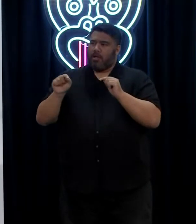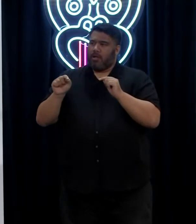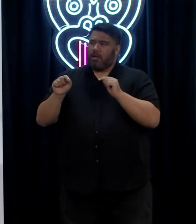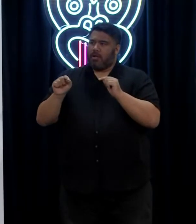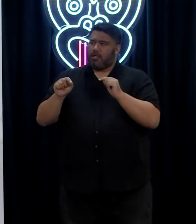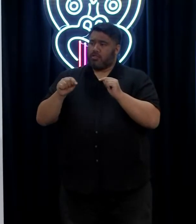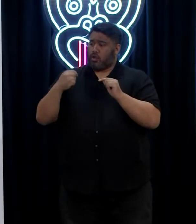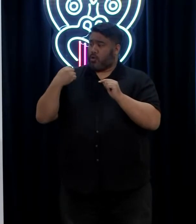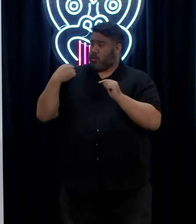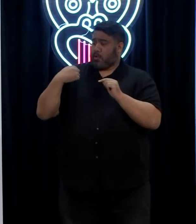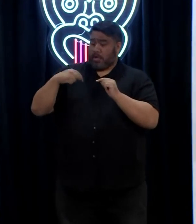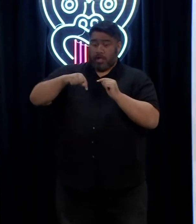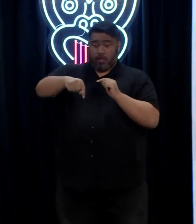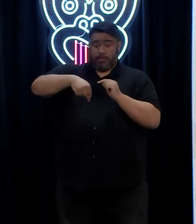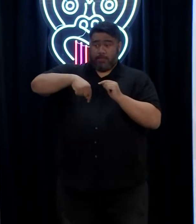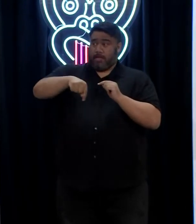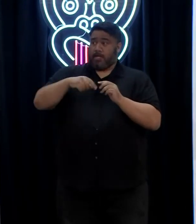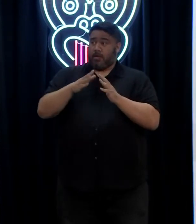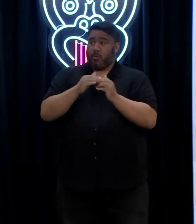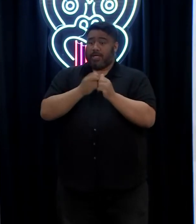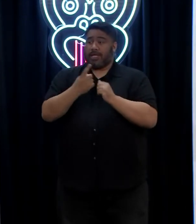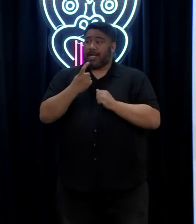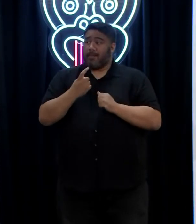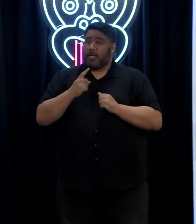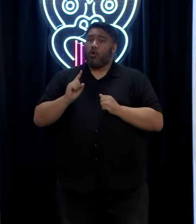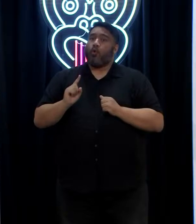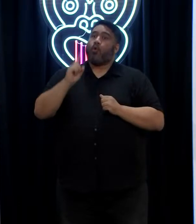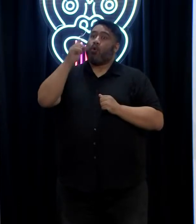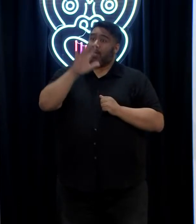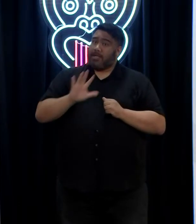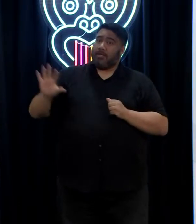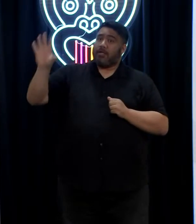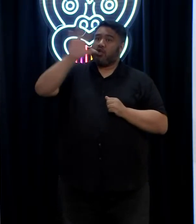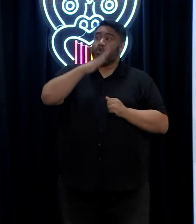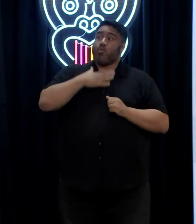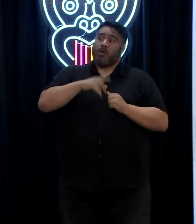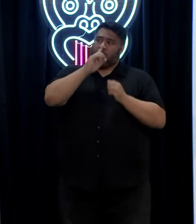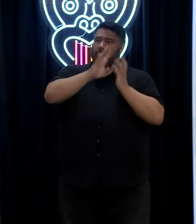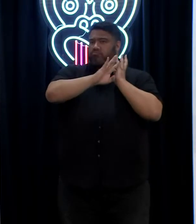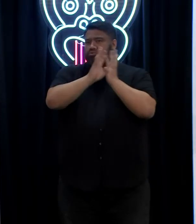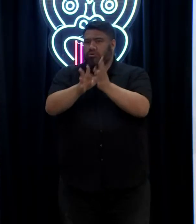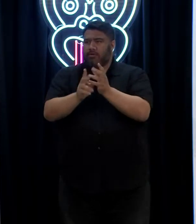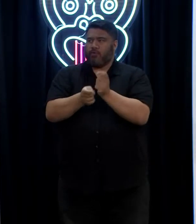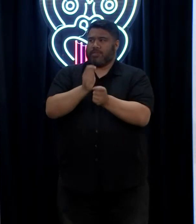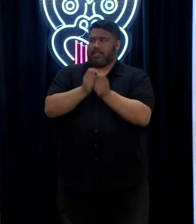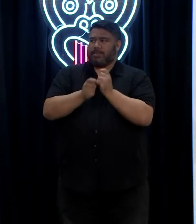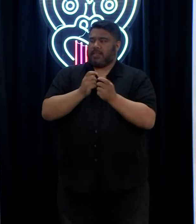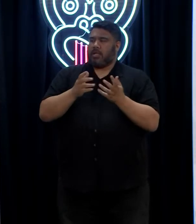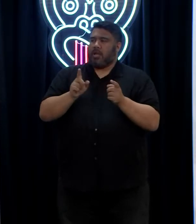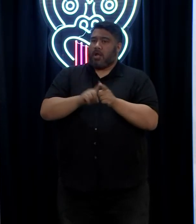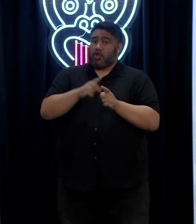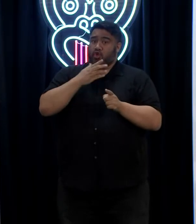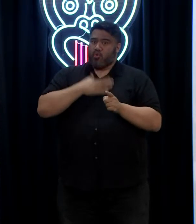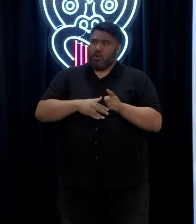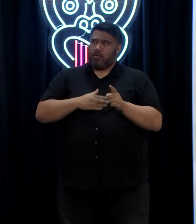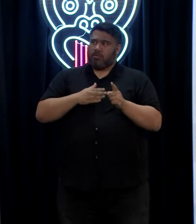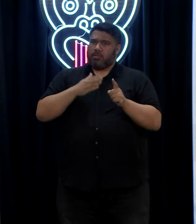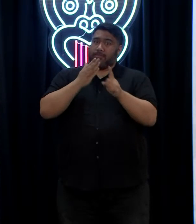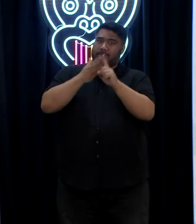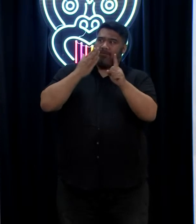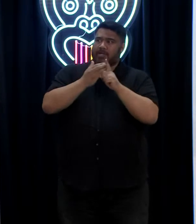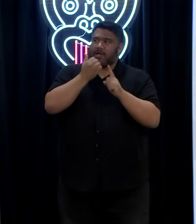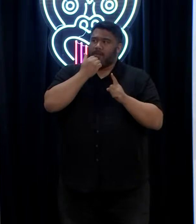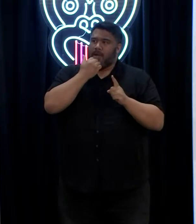over the weekend to give you comfort on Monday to move it up? I'm not sure that specific number will be a